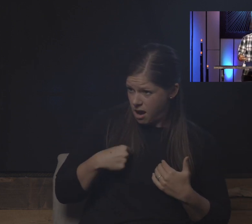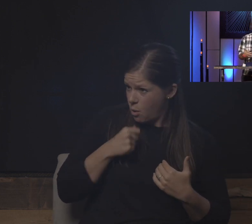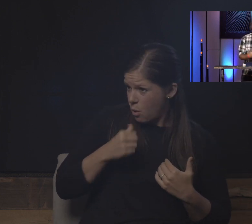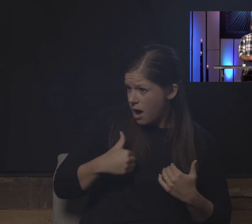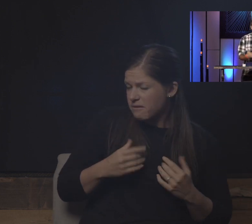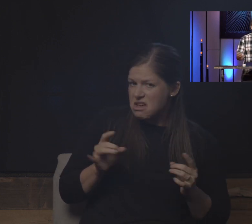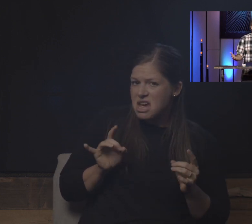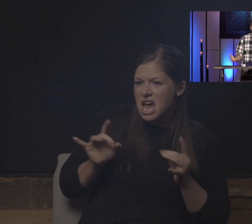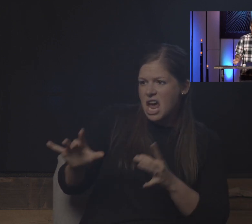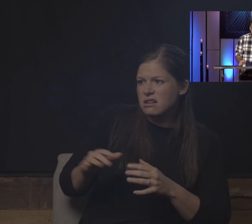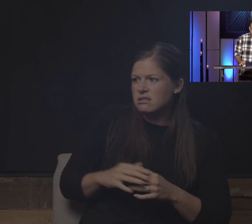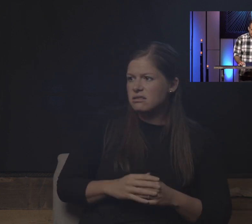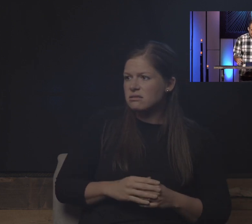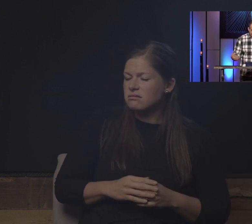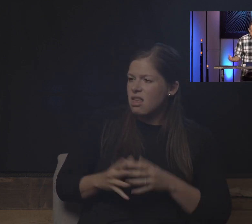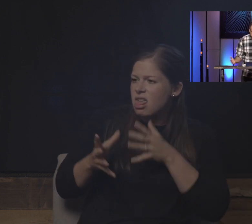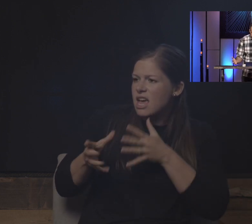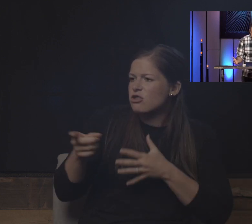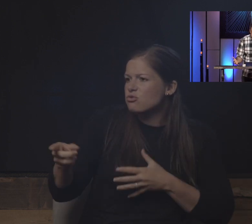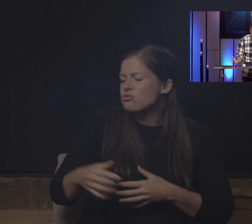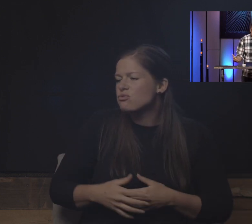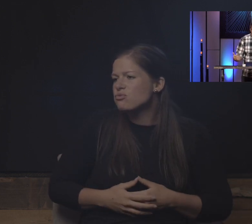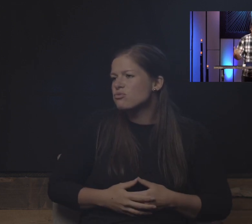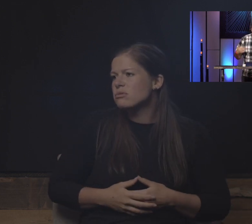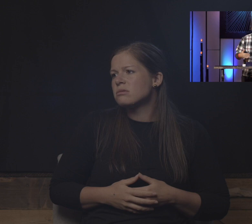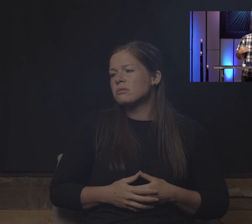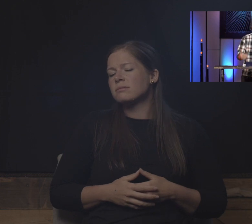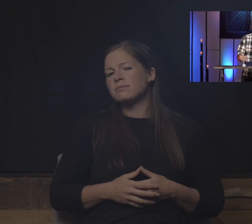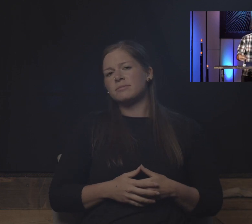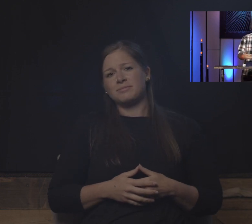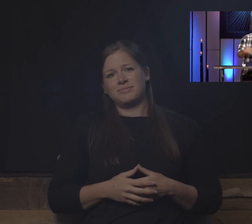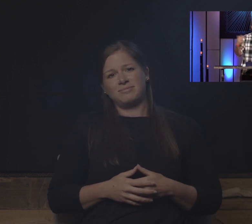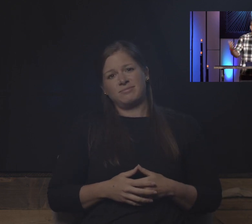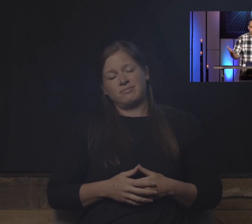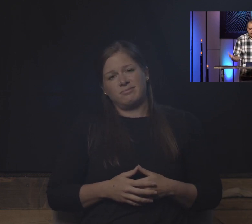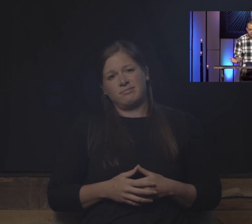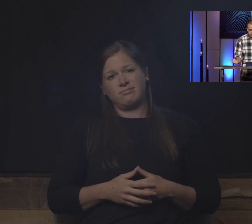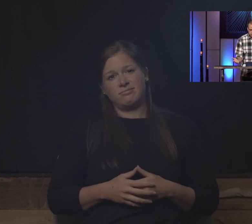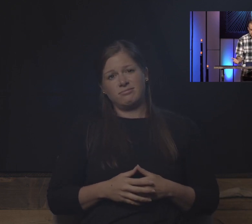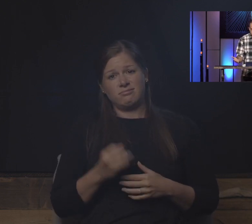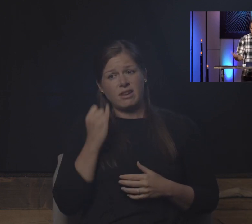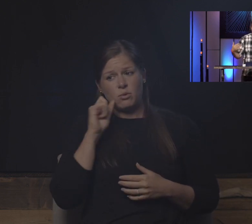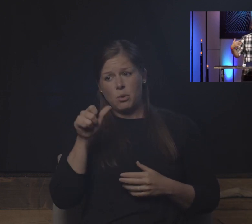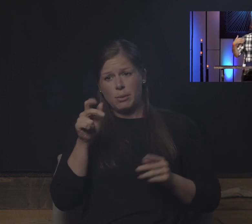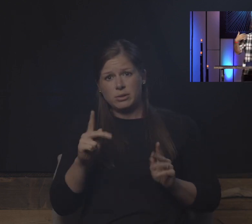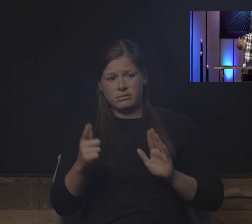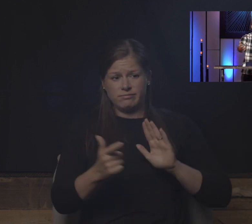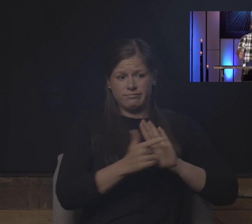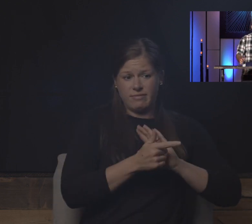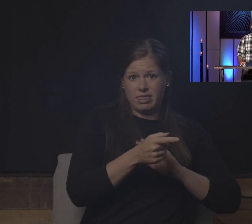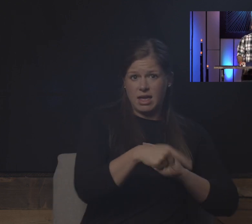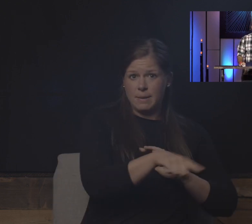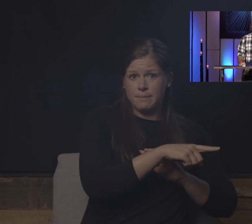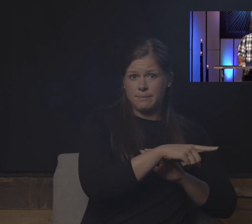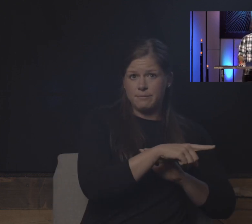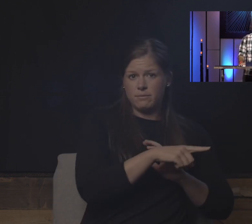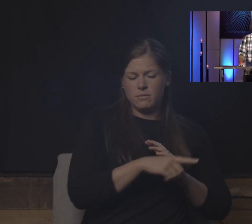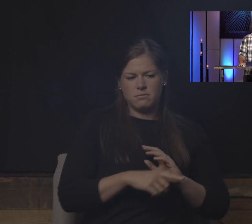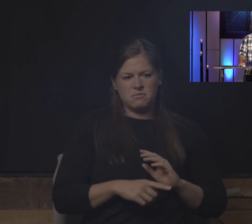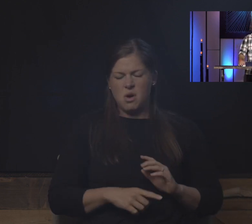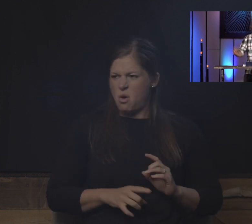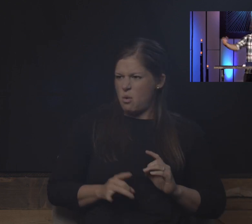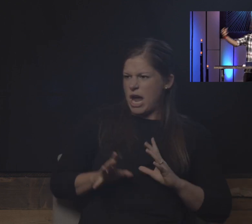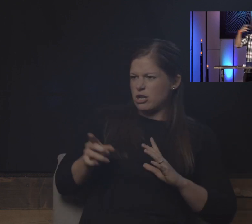towards those who didn't treat them like they should have. Hatred towards those who had the audacity to do something wrong towards them, even though they do the same thing to